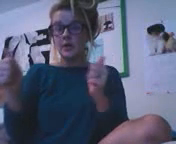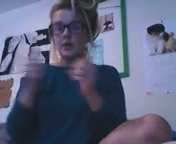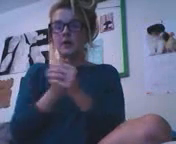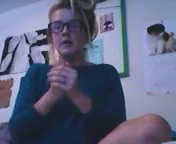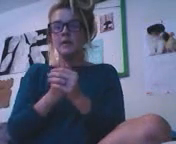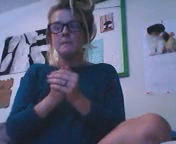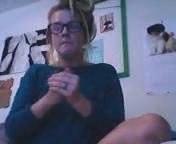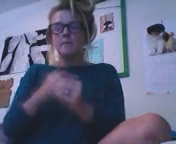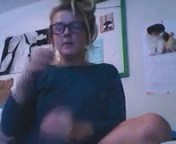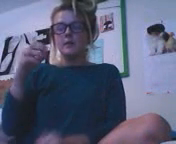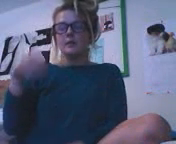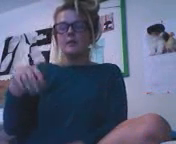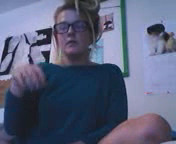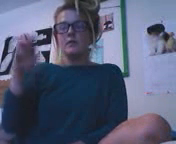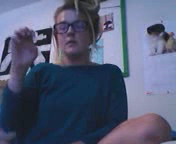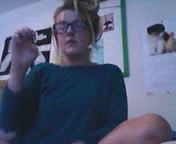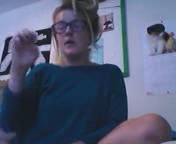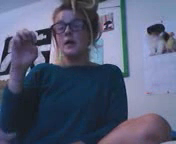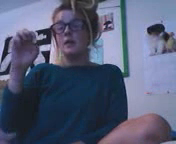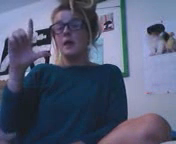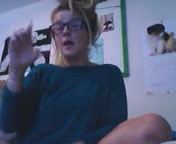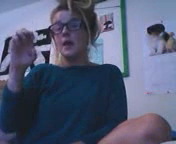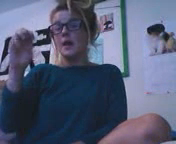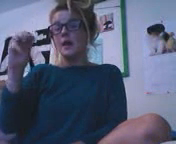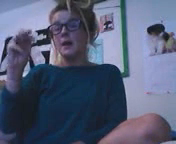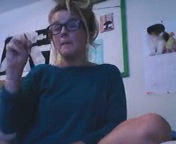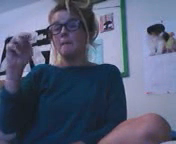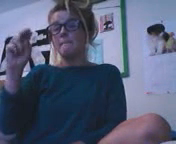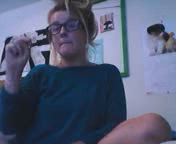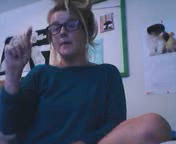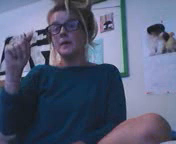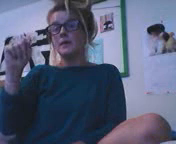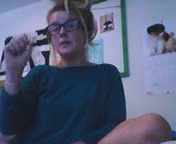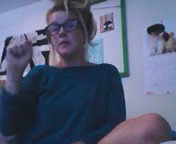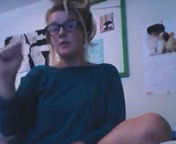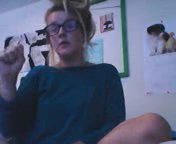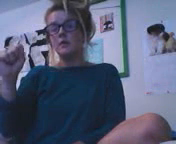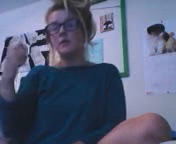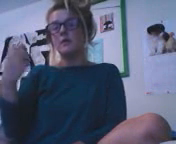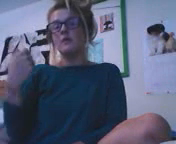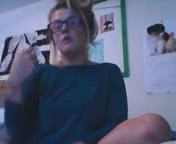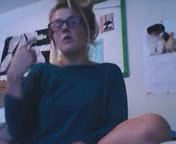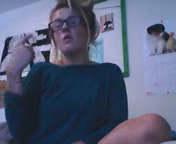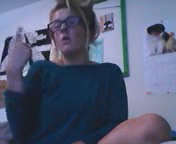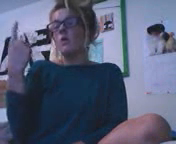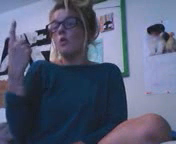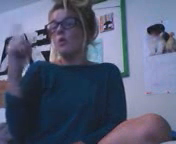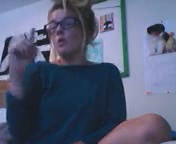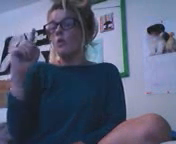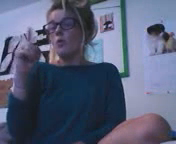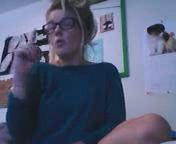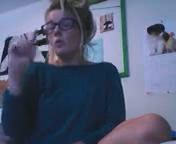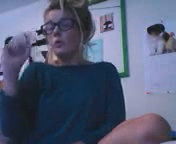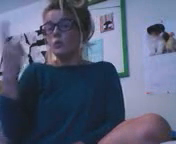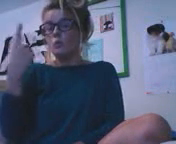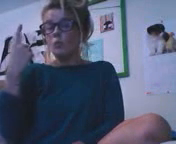remember, when balancing chemical equations, you can only change the coefficients in front of the reactants or products in a chemical reaction. You can never change